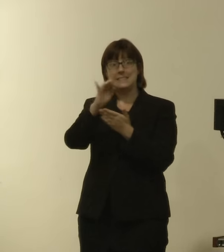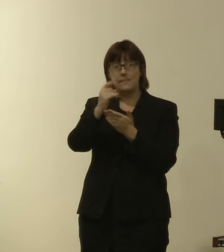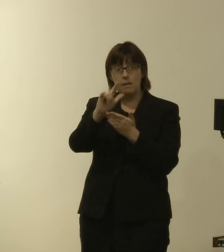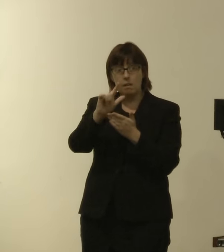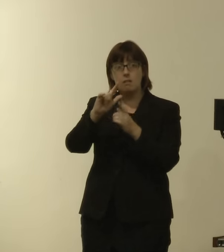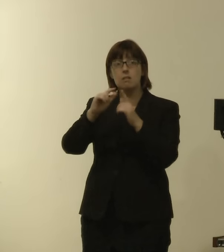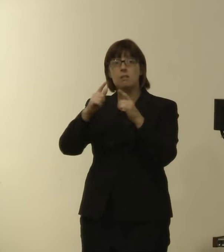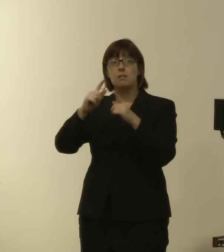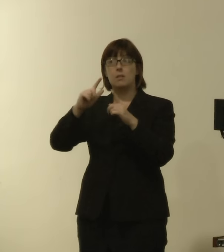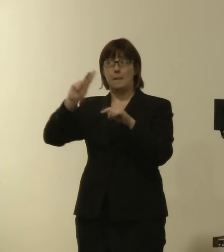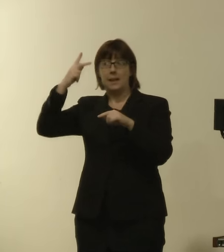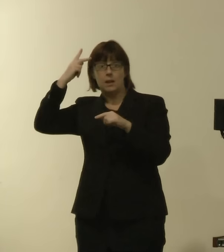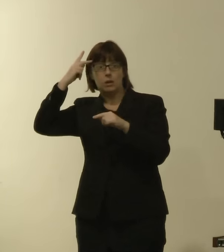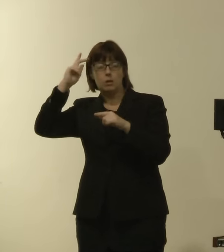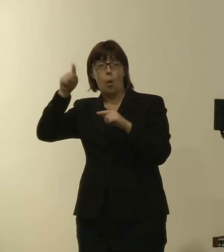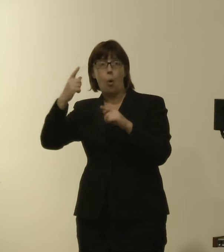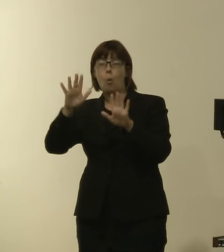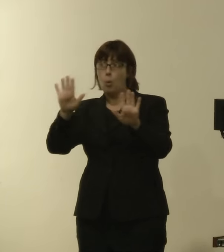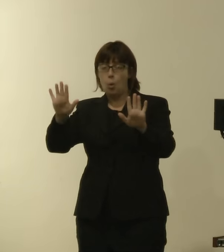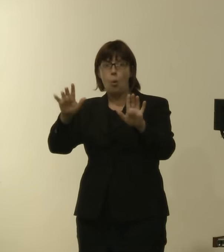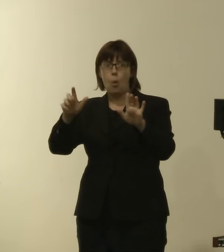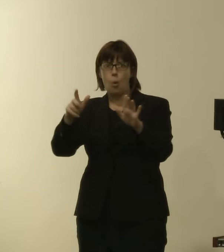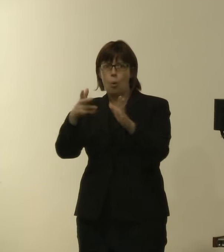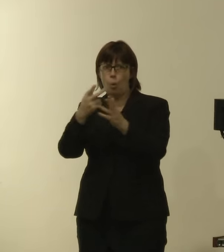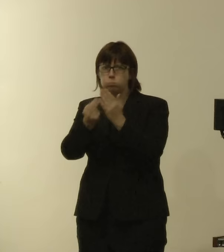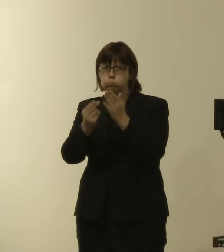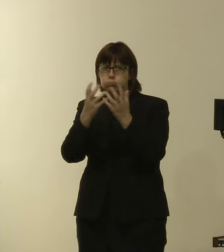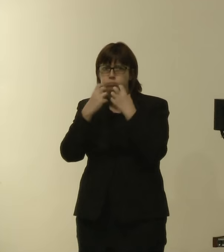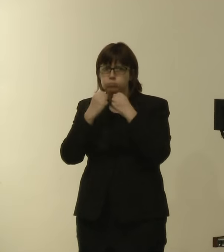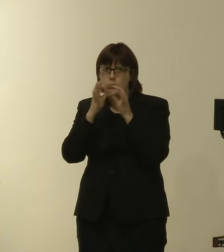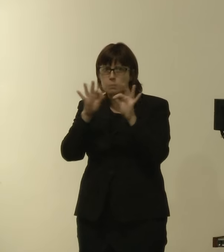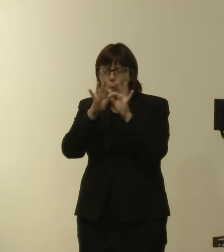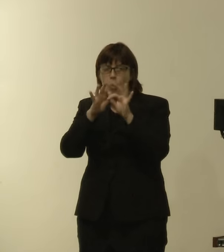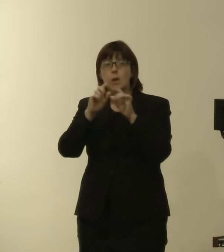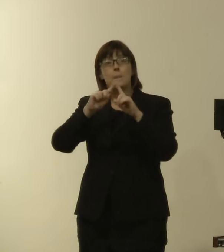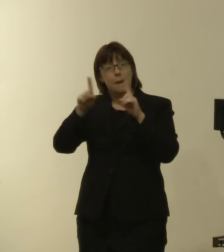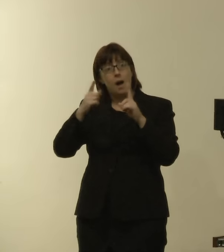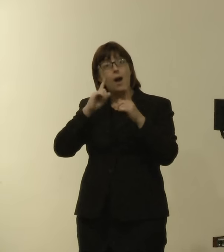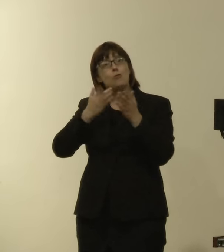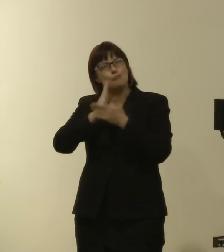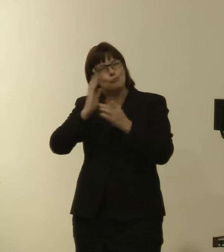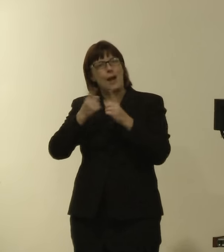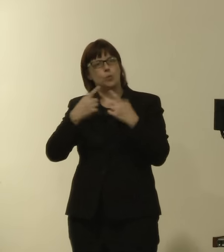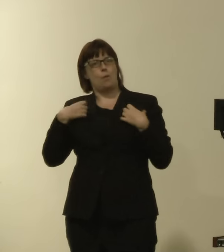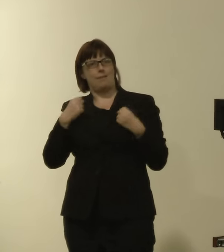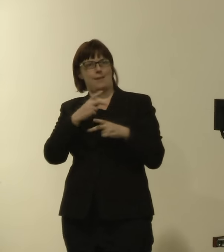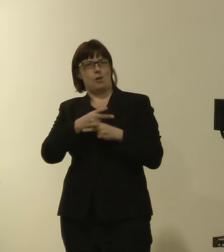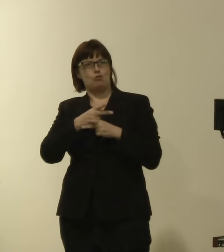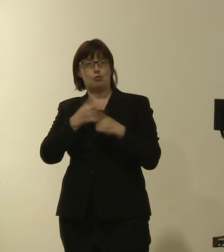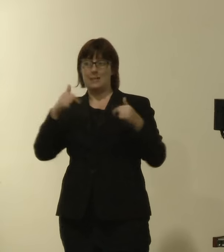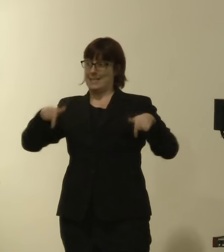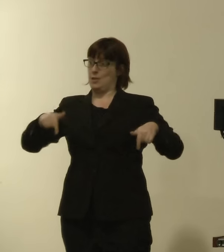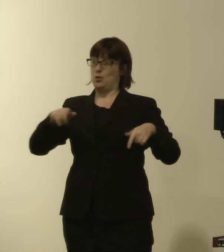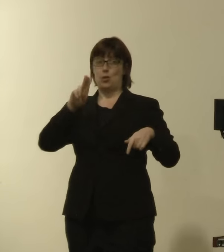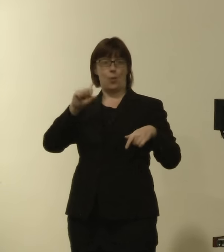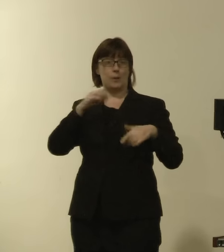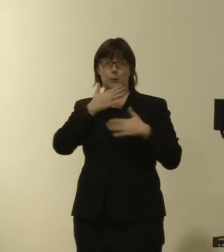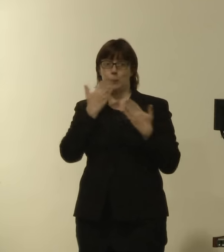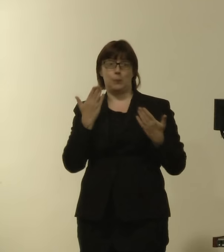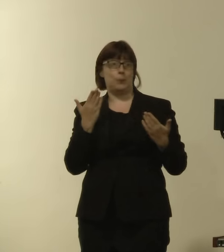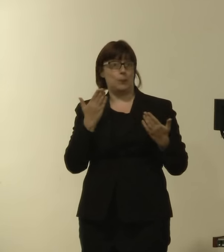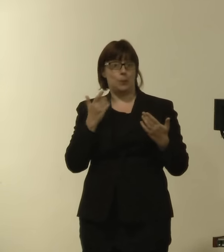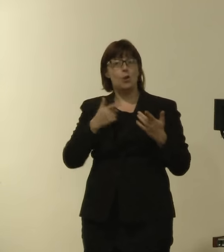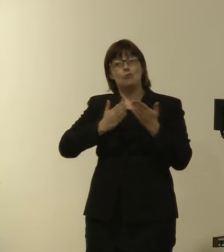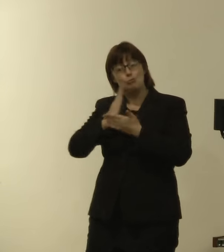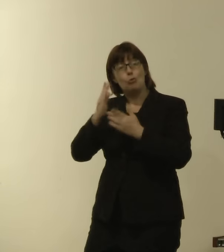which we should also celebrate unambivalently and push forward, but the right to health care, which we do not have in this country, the right